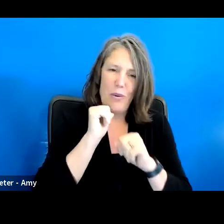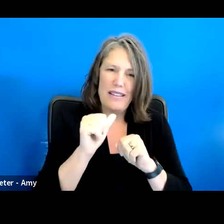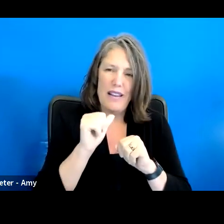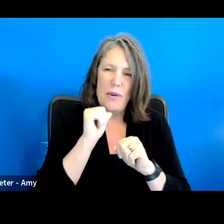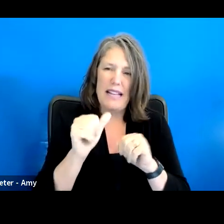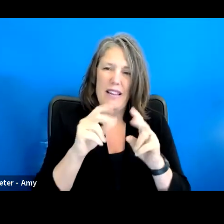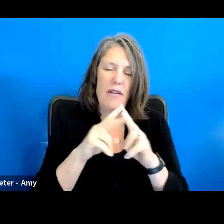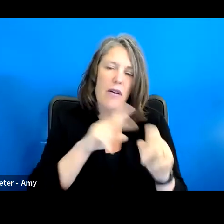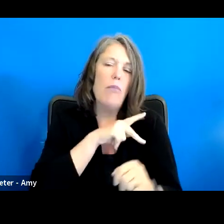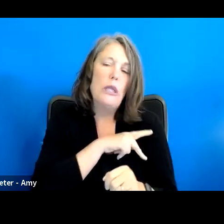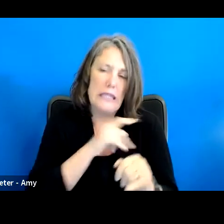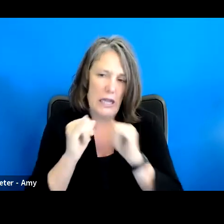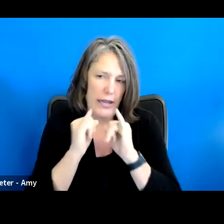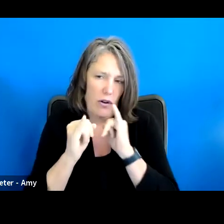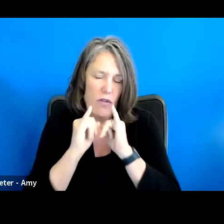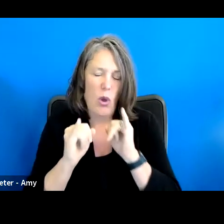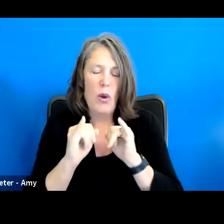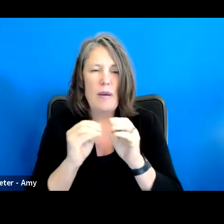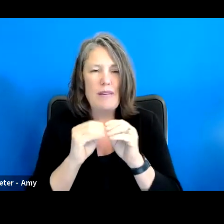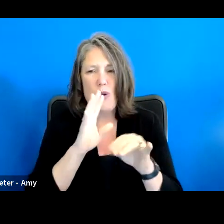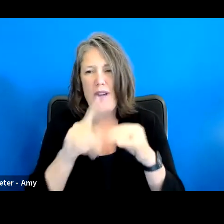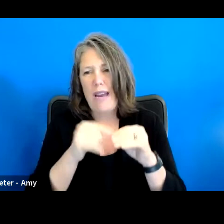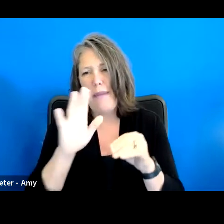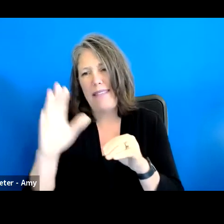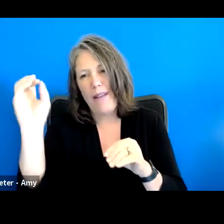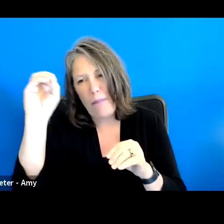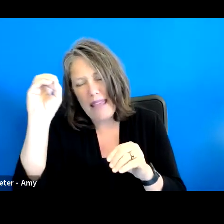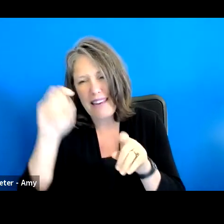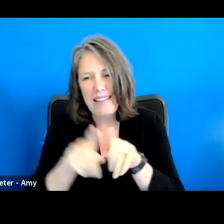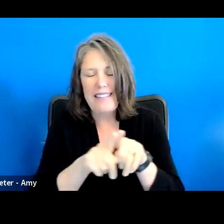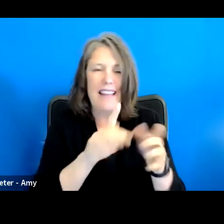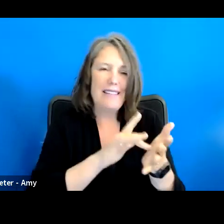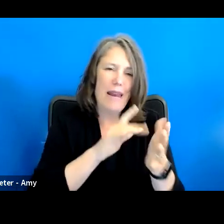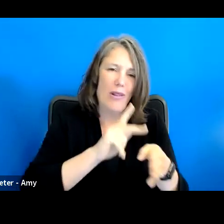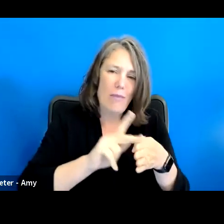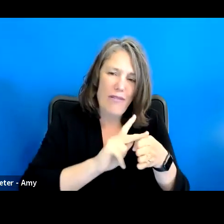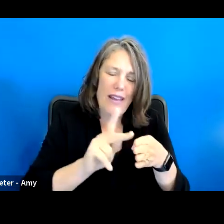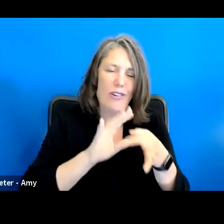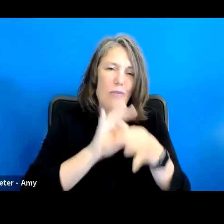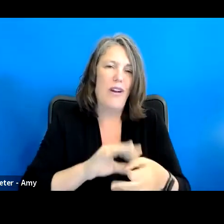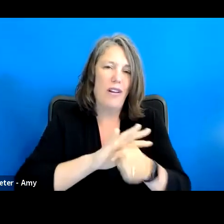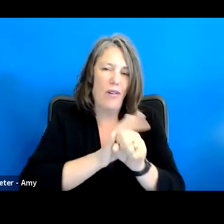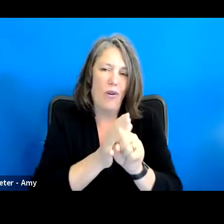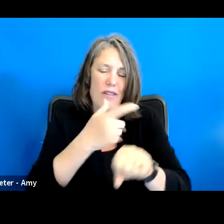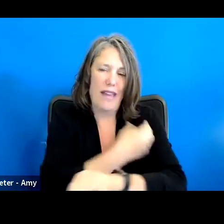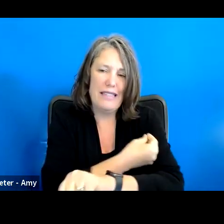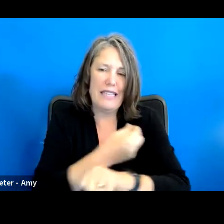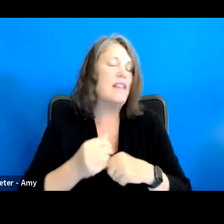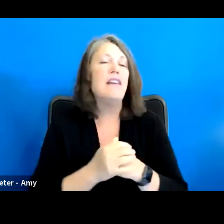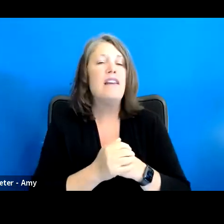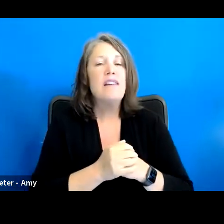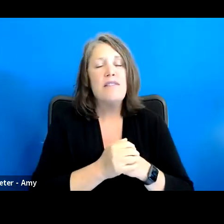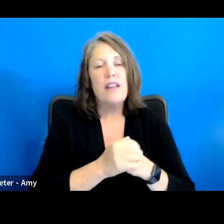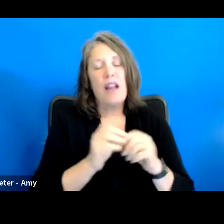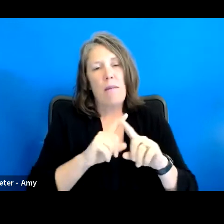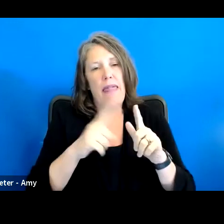it wasn't a very personal interview. It was, talking about their opinions as medical professionals regarding the COVID vaccine.